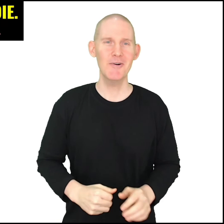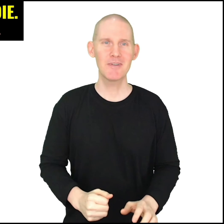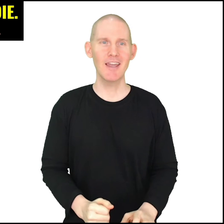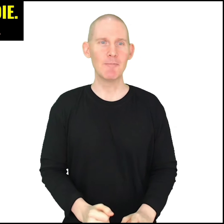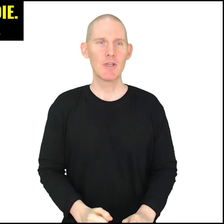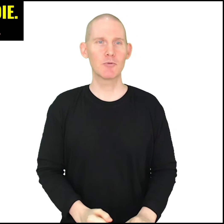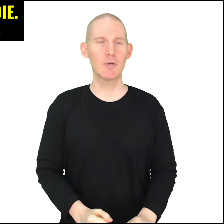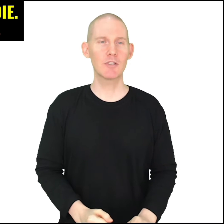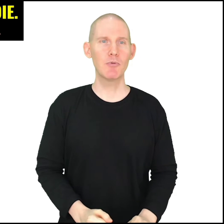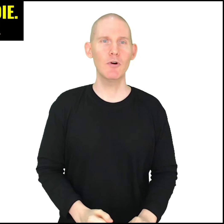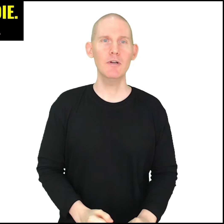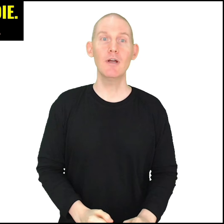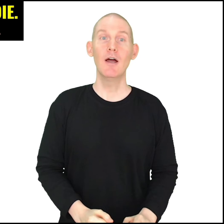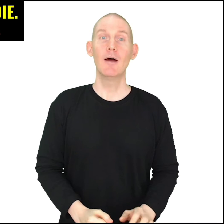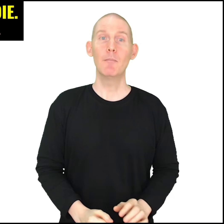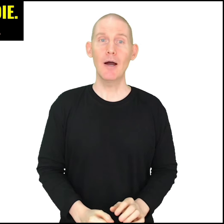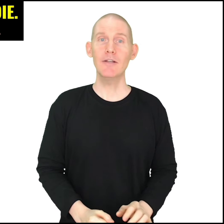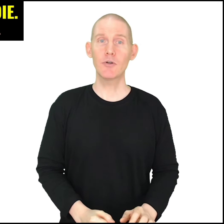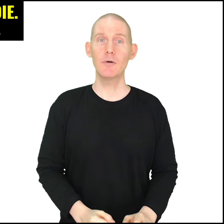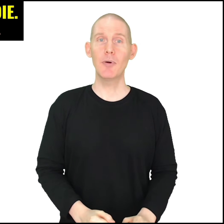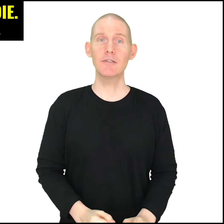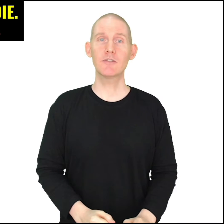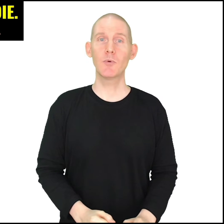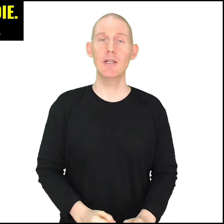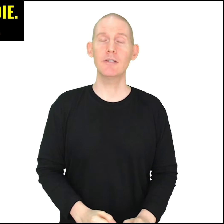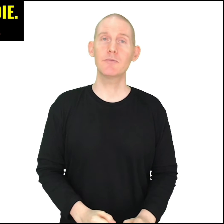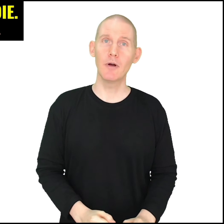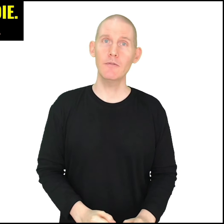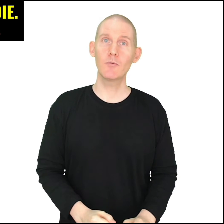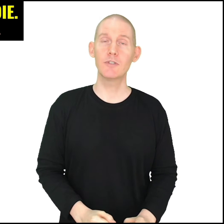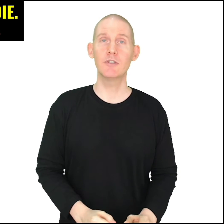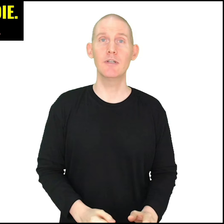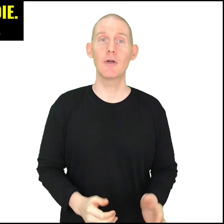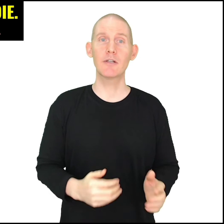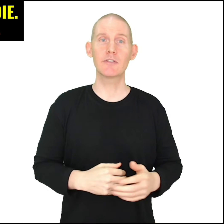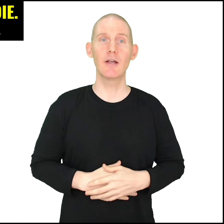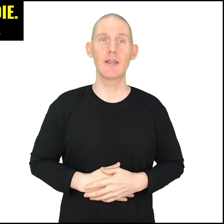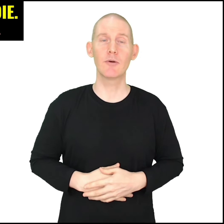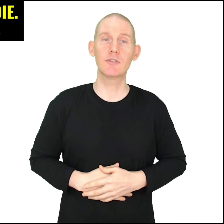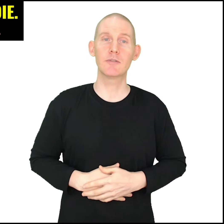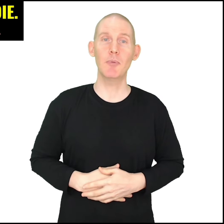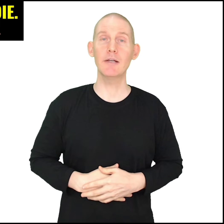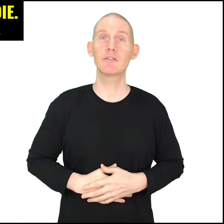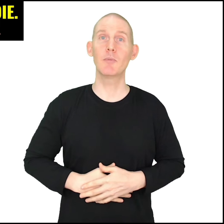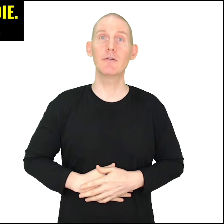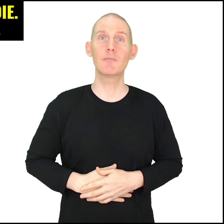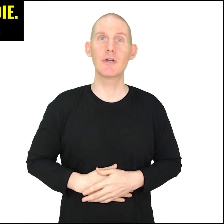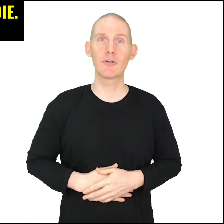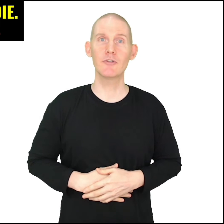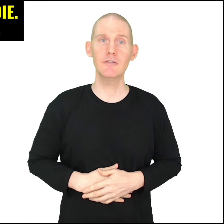Okay, so we explored my turtle passed away last month, which in American Sign Language is past month my turtle